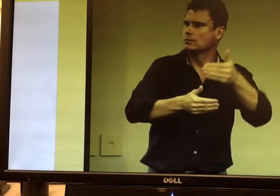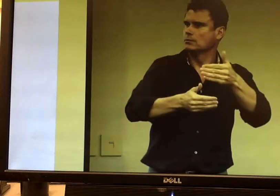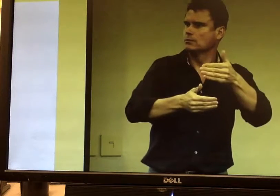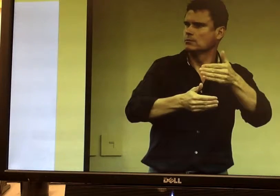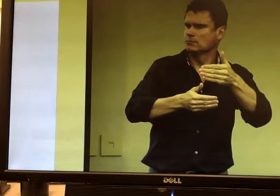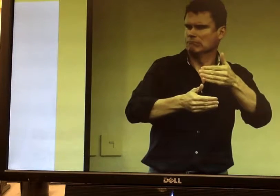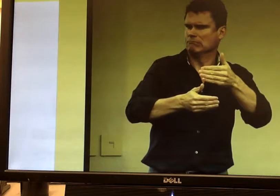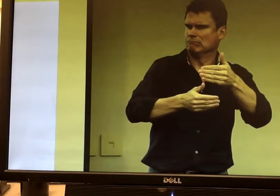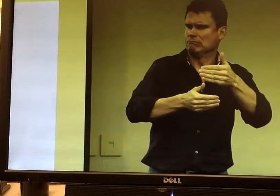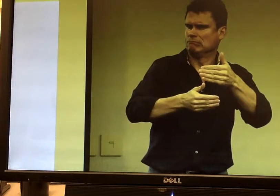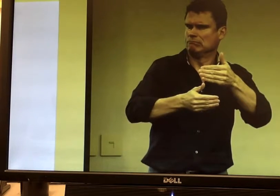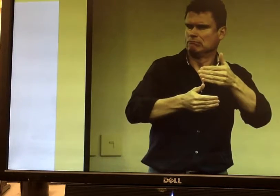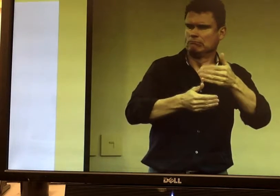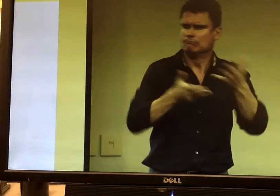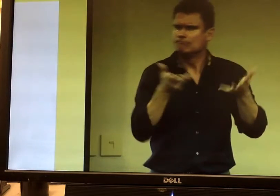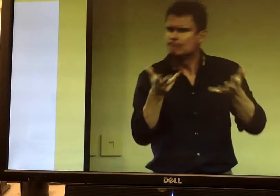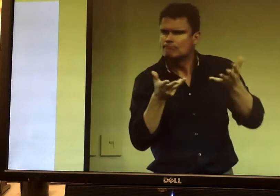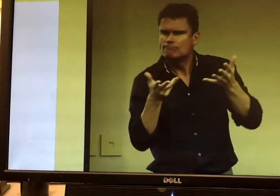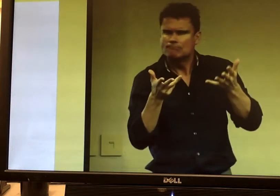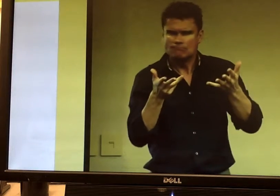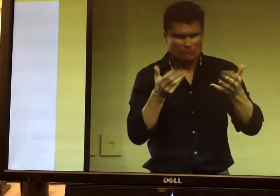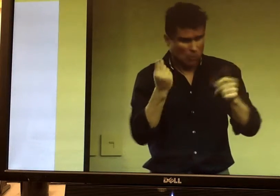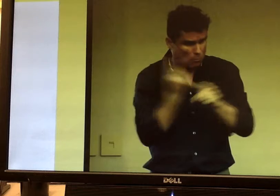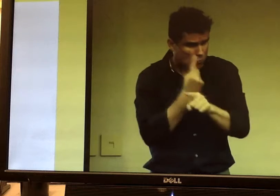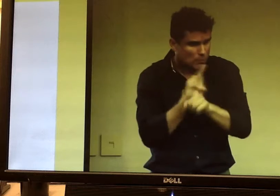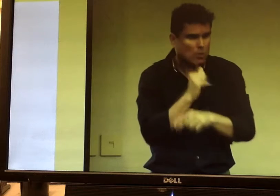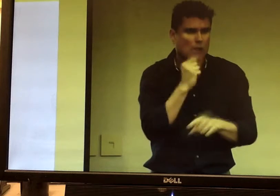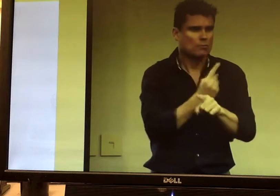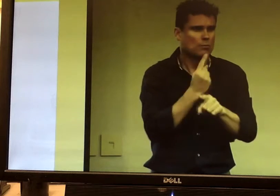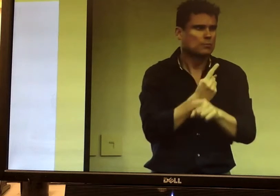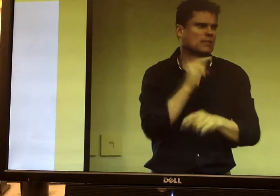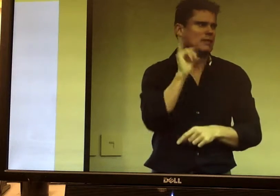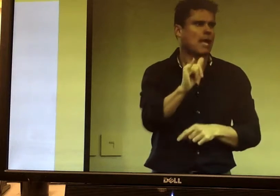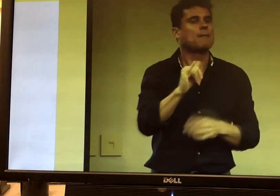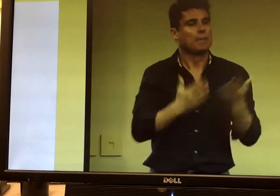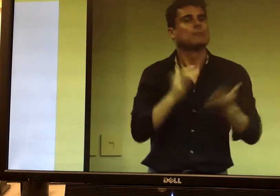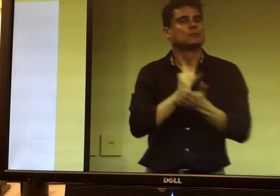If you're there to help and support, that may impede the interpreting process.